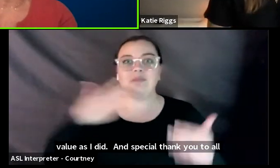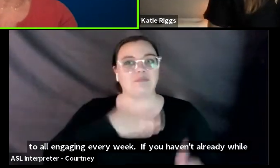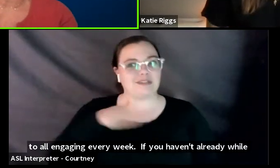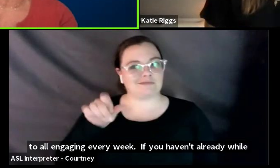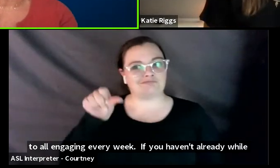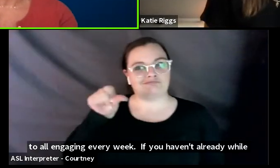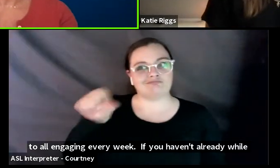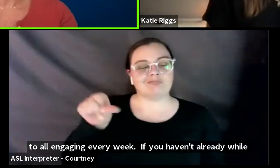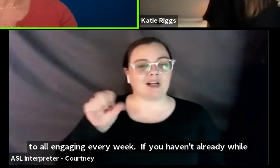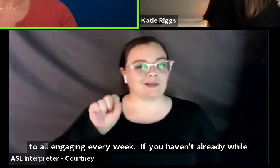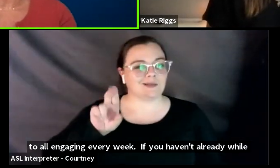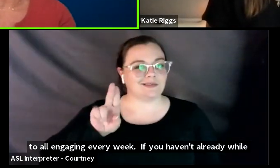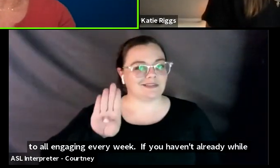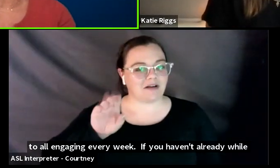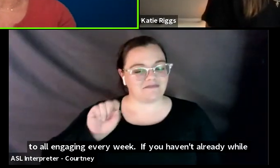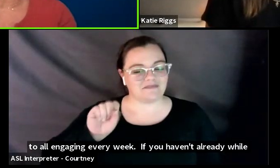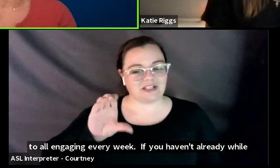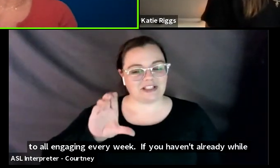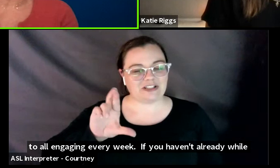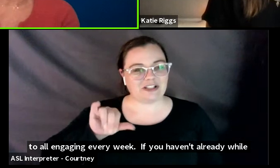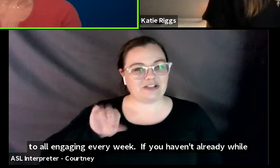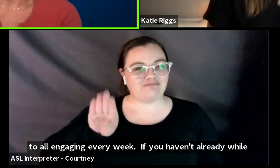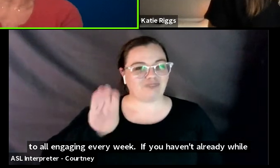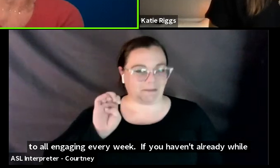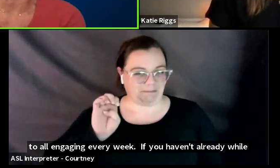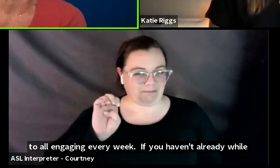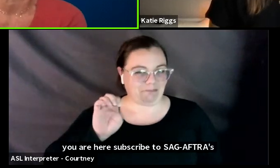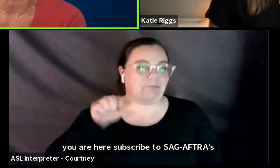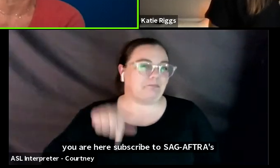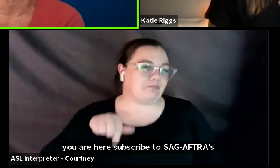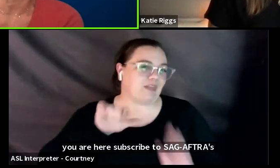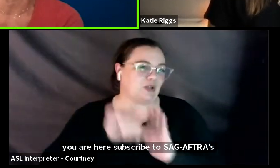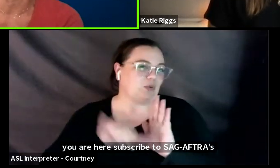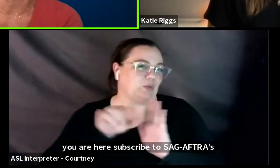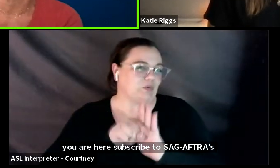to SAG-AFTRA's YouTube channel to get updates on the great